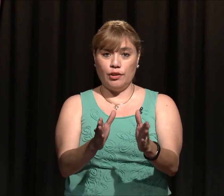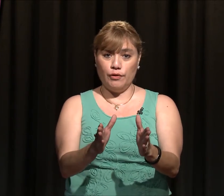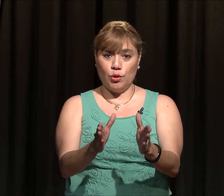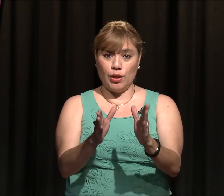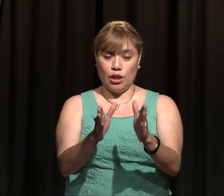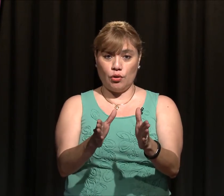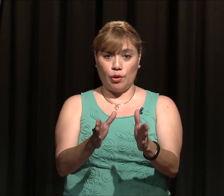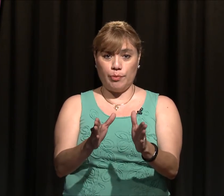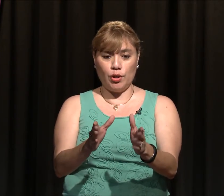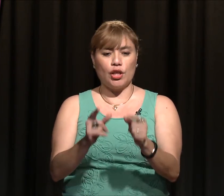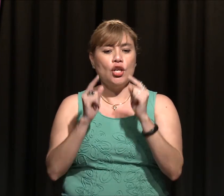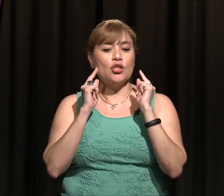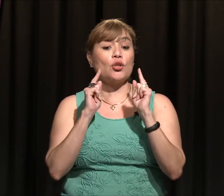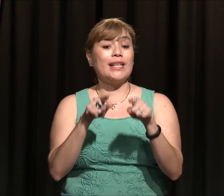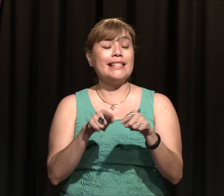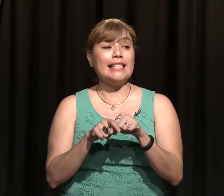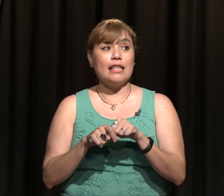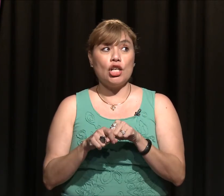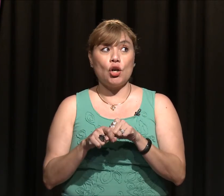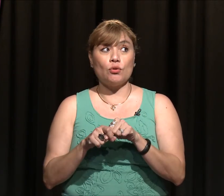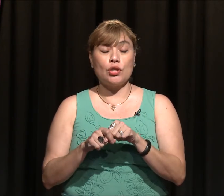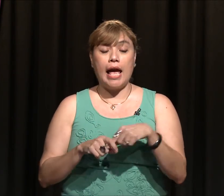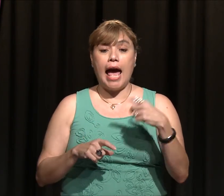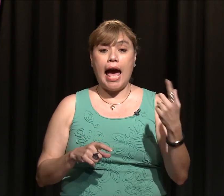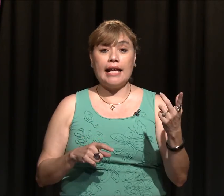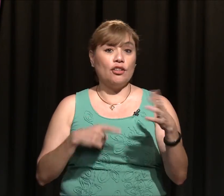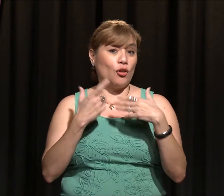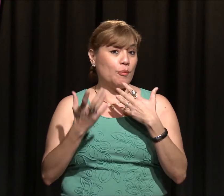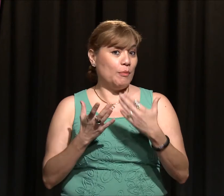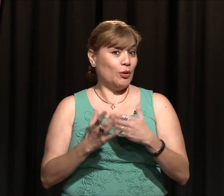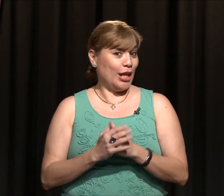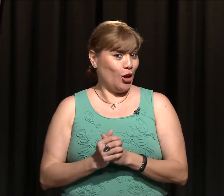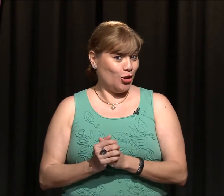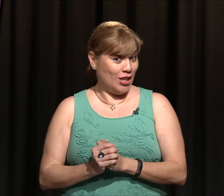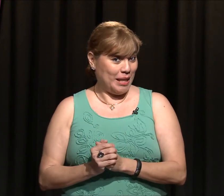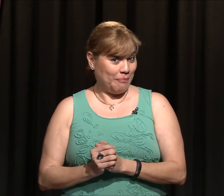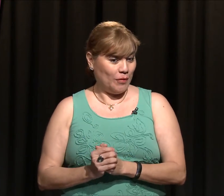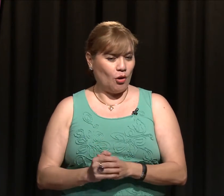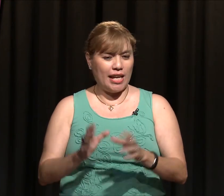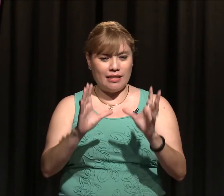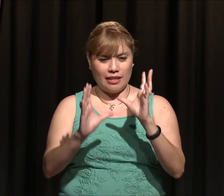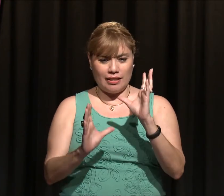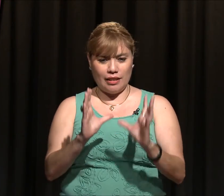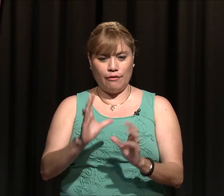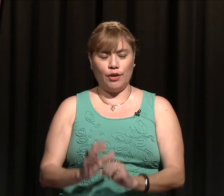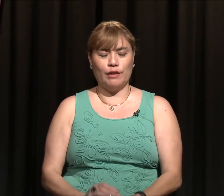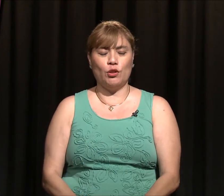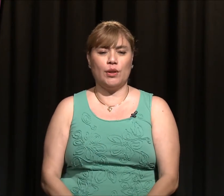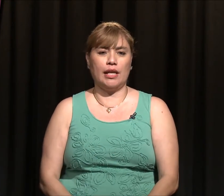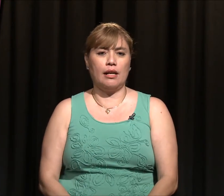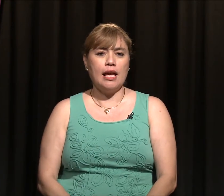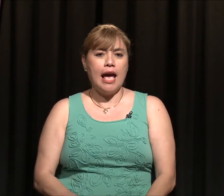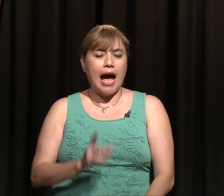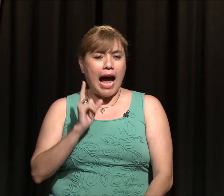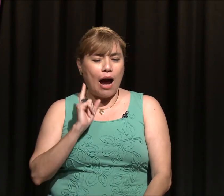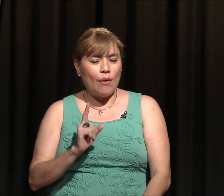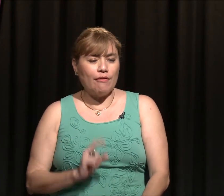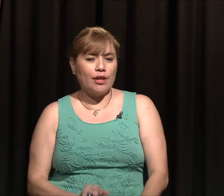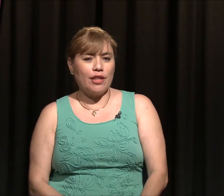view in your computer. So, you can see the notes, and the other people cannot see them. Okay? It's a different view in there. However, there